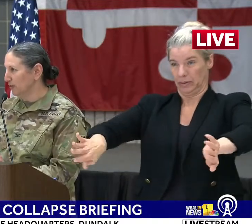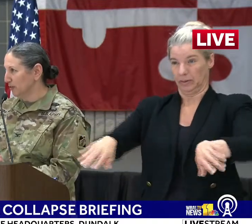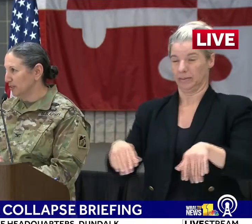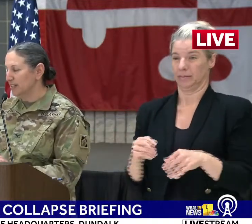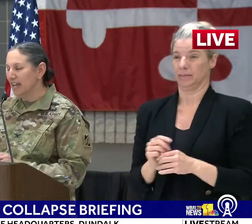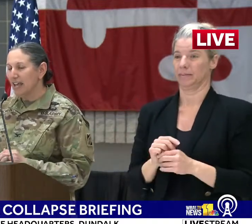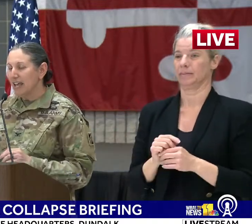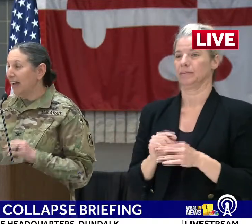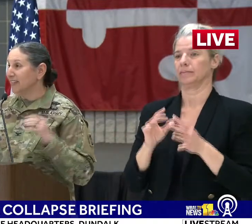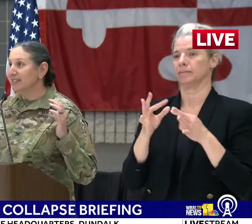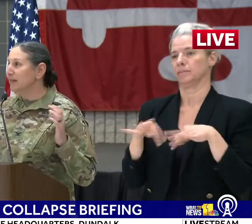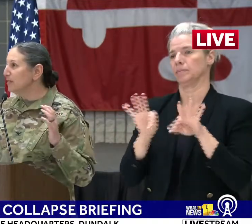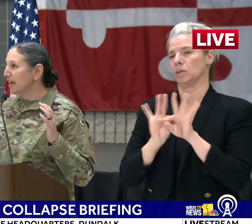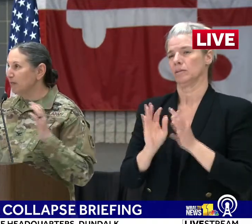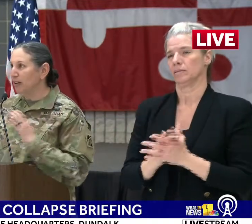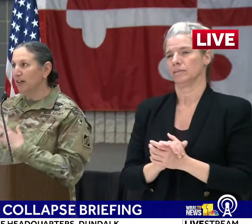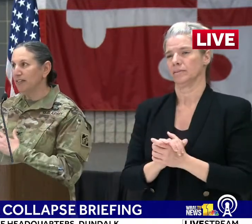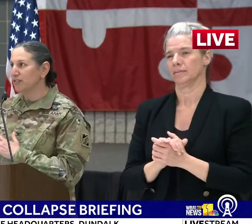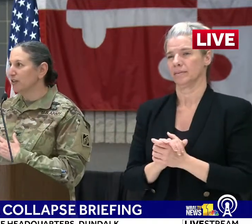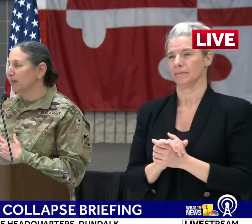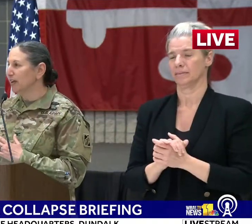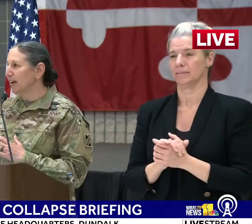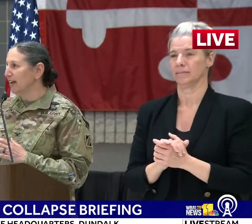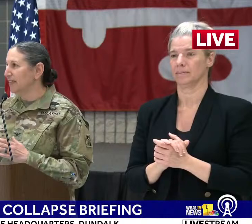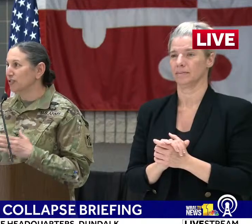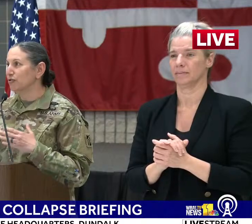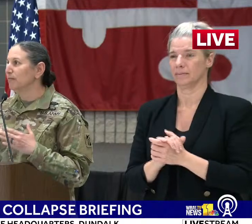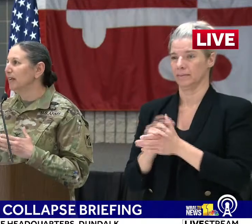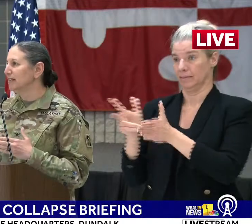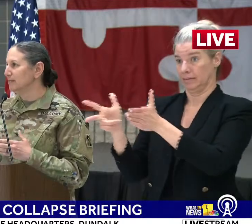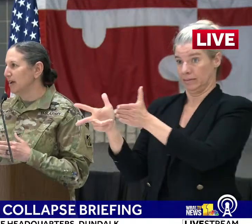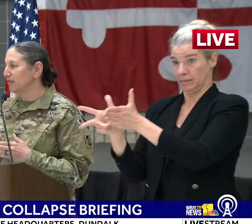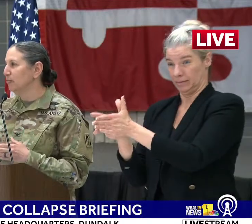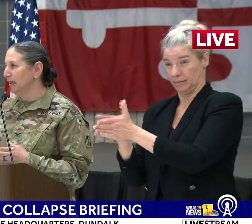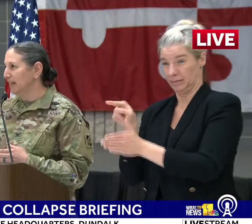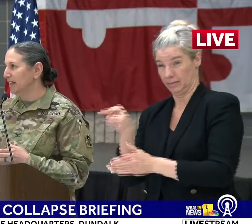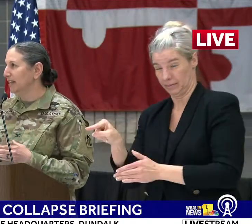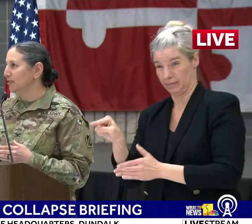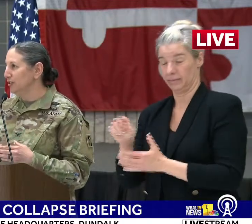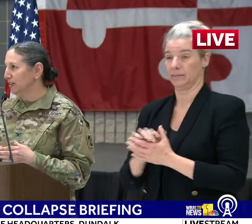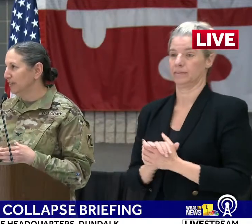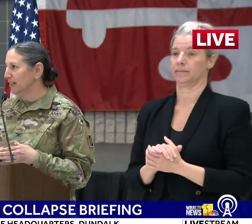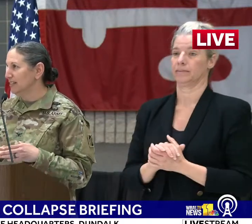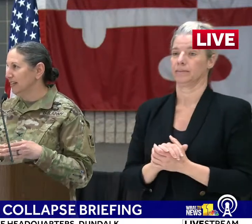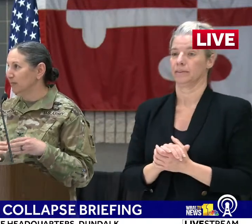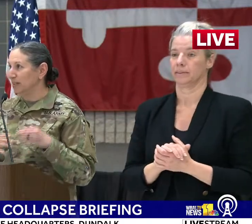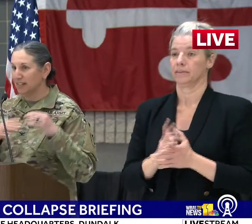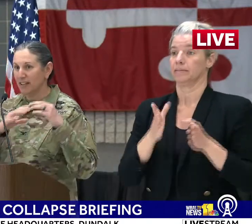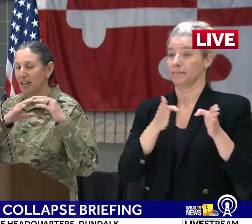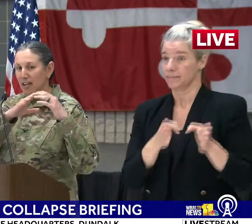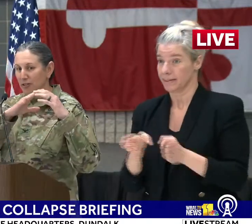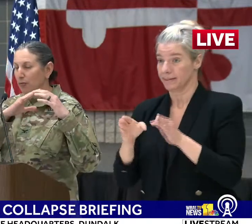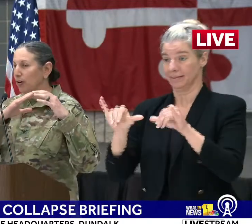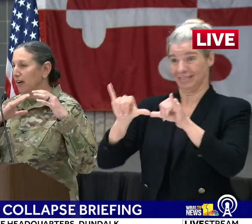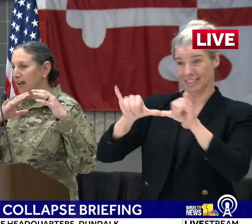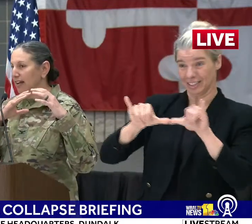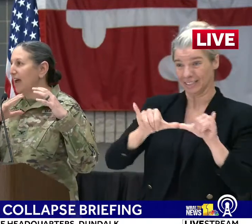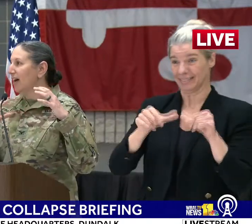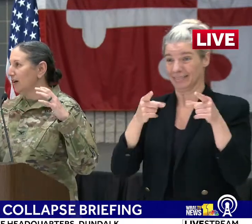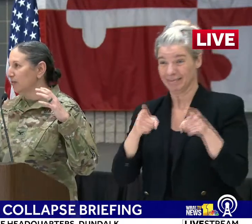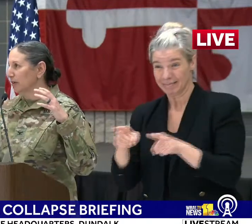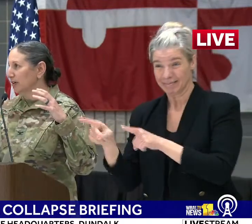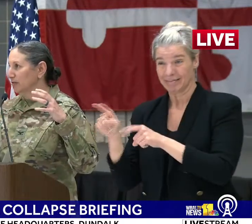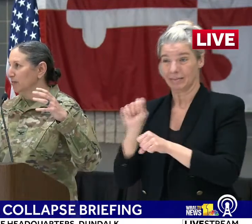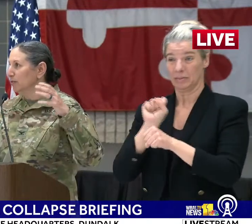relief to the port first. At the same time, while all this is going on, there's a tremendous amount of planning and engineering that's taking place to